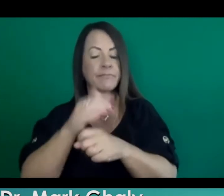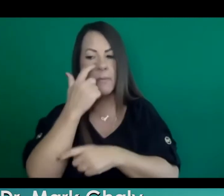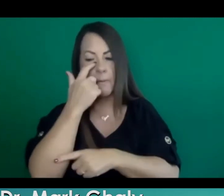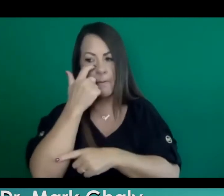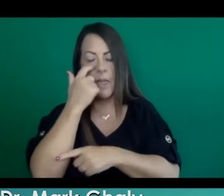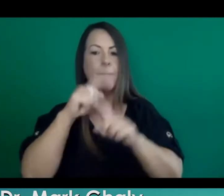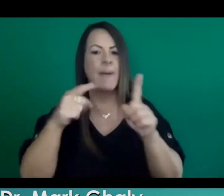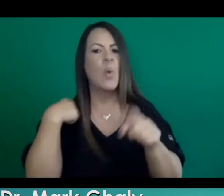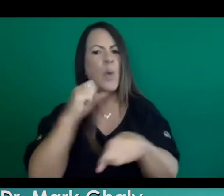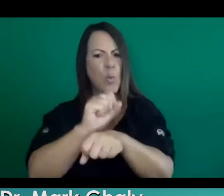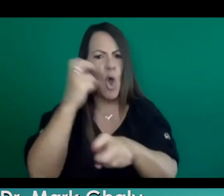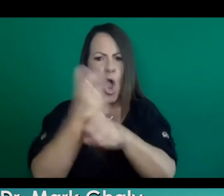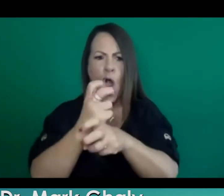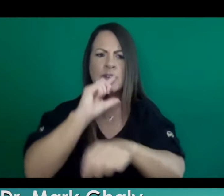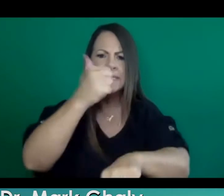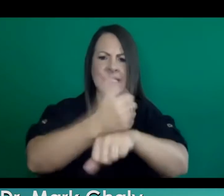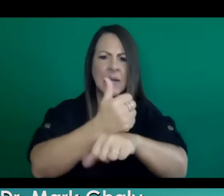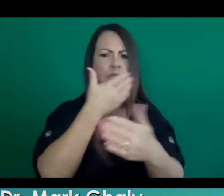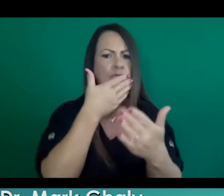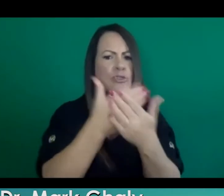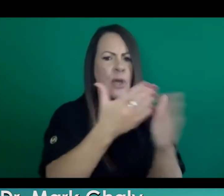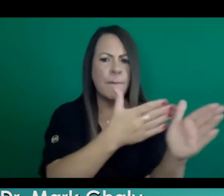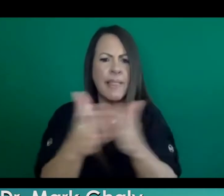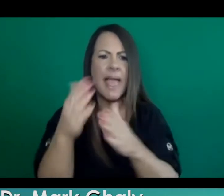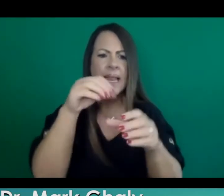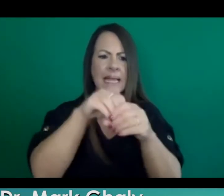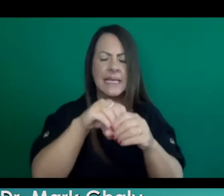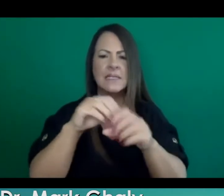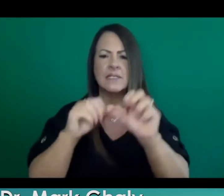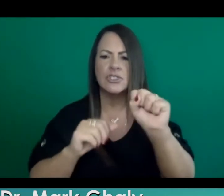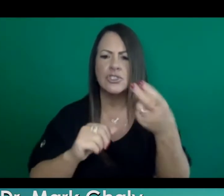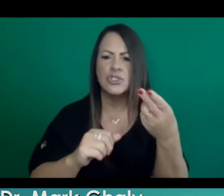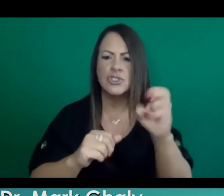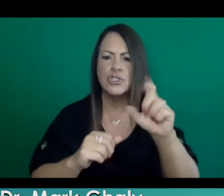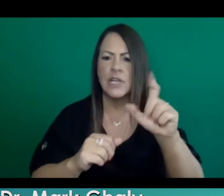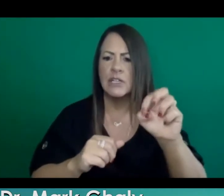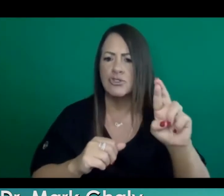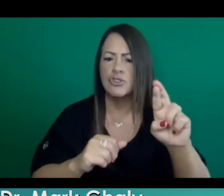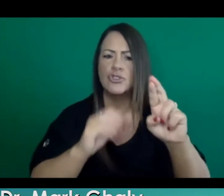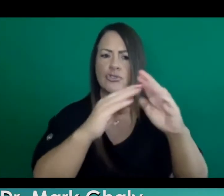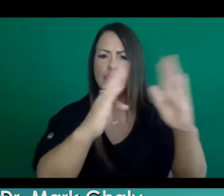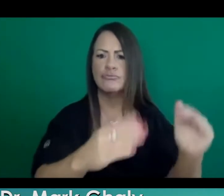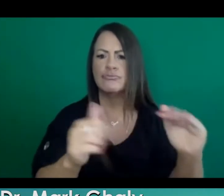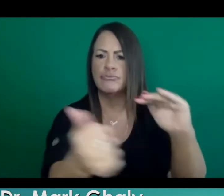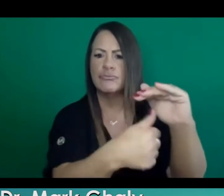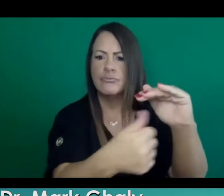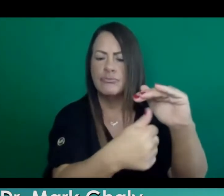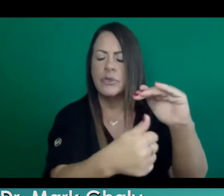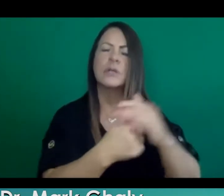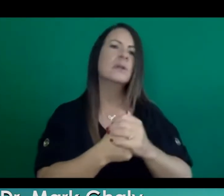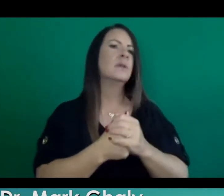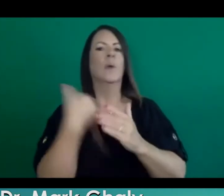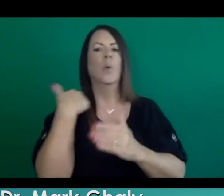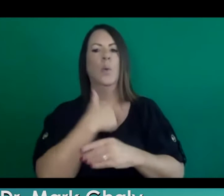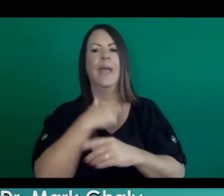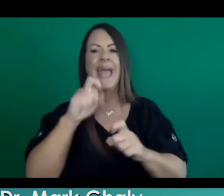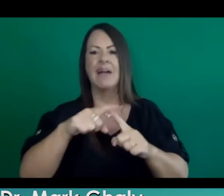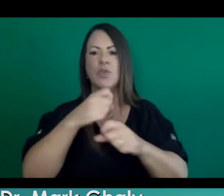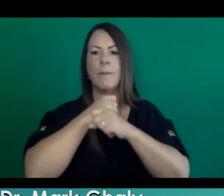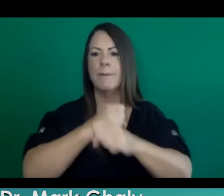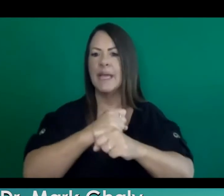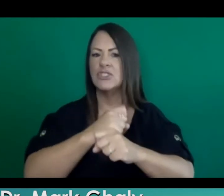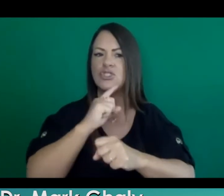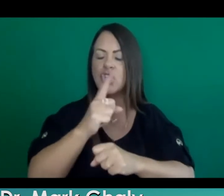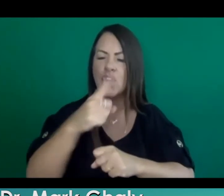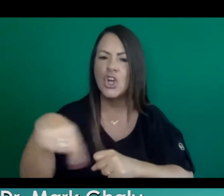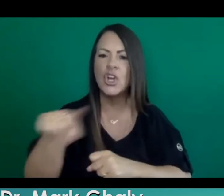shelters, communicating with communities that were vulnerable to wildfires to say, look, we have to keep our guard up. The